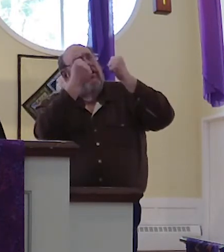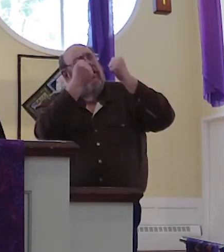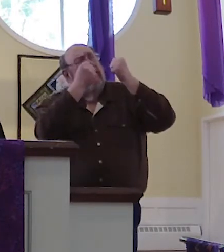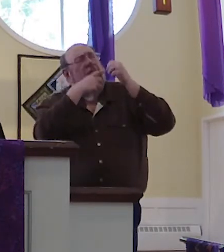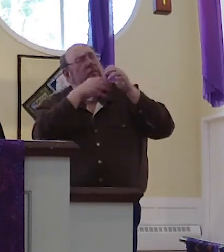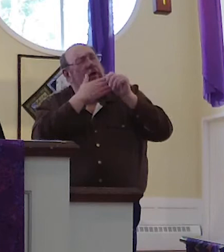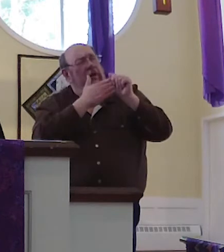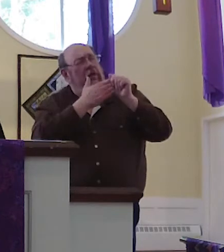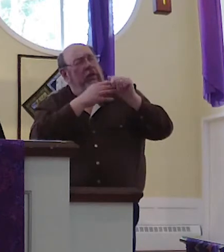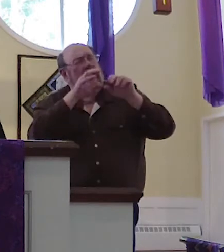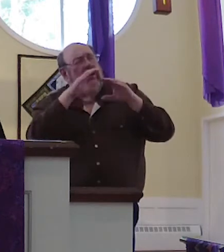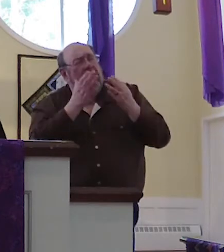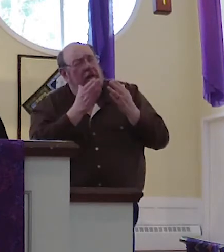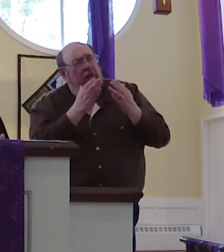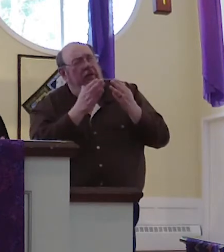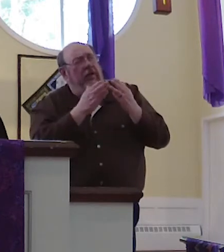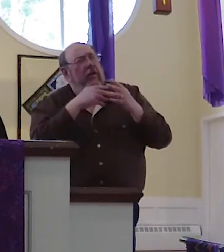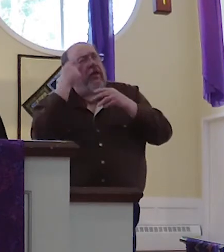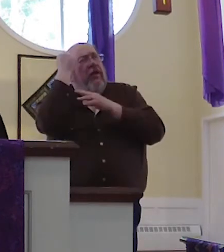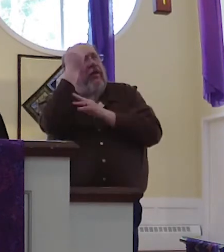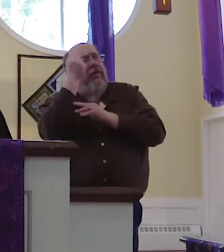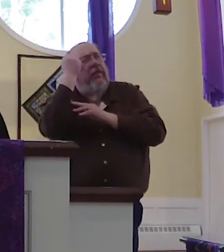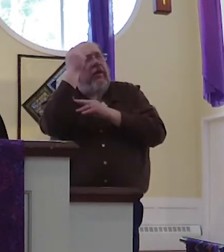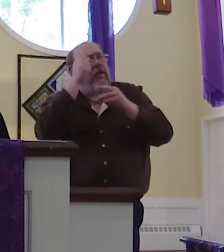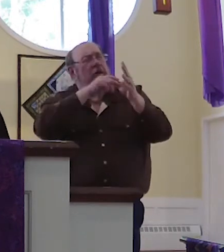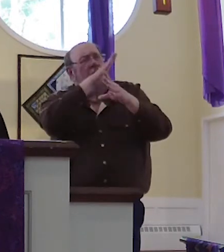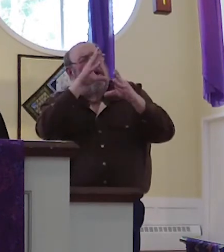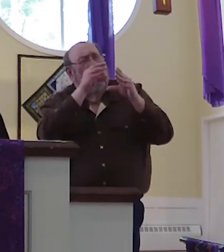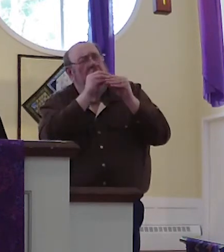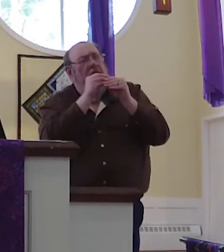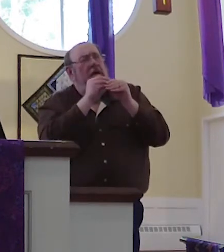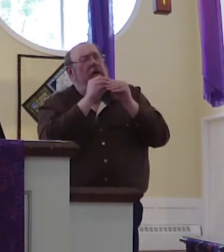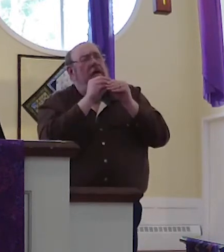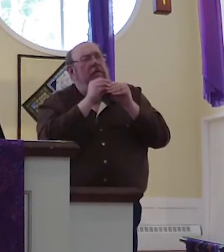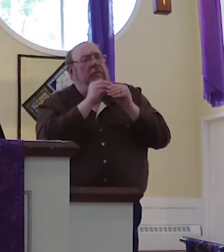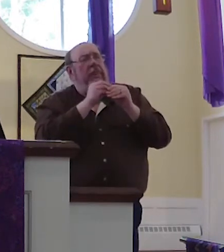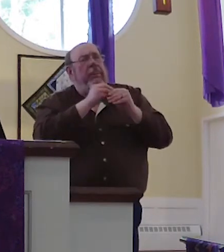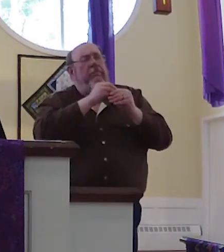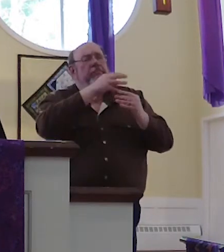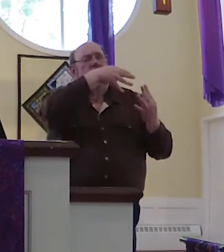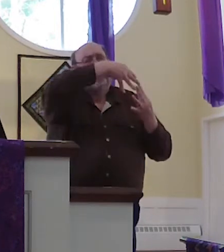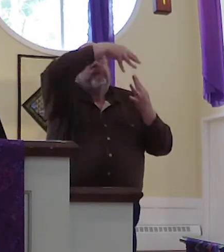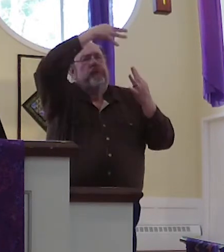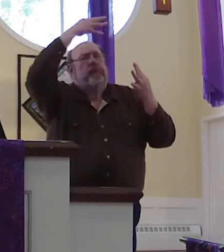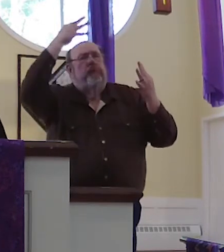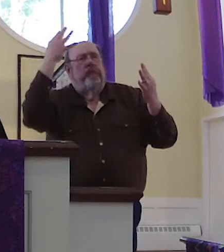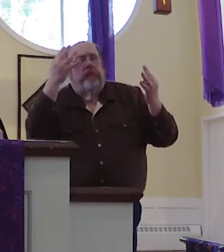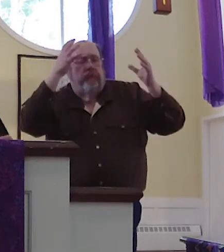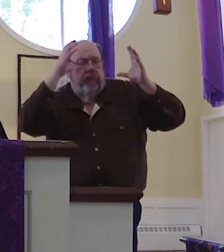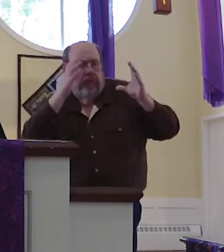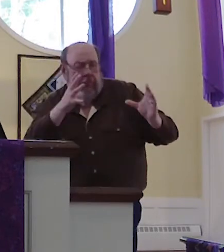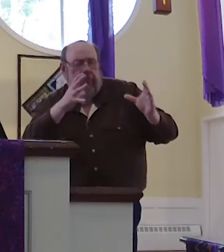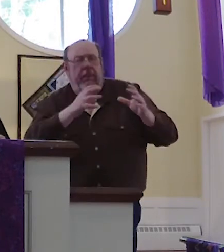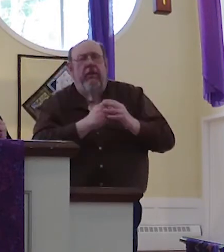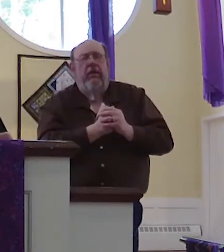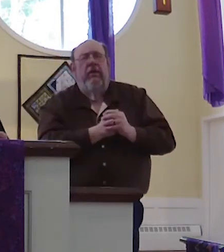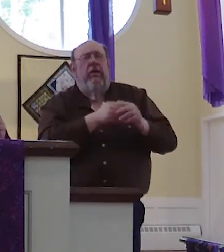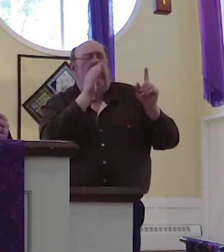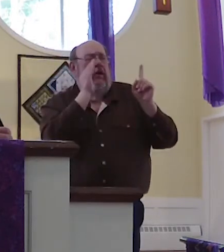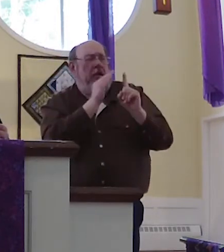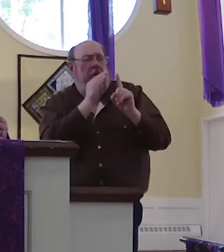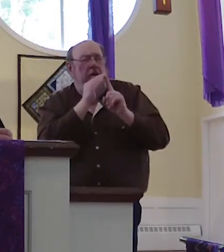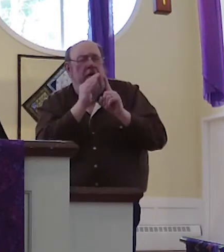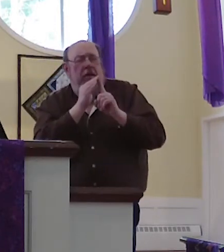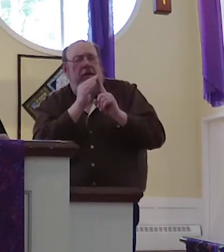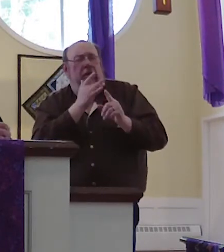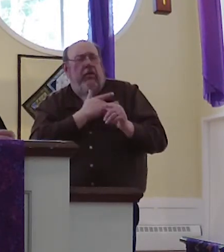class about how we can be theologically inclusive of LGBTQ+ people, He told me to be mindful of the fact that if anyone's